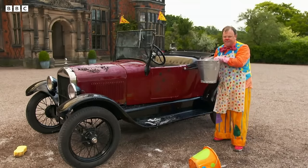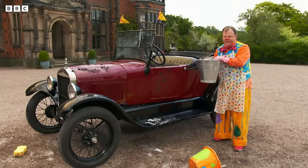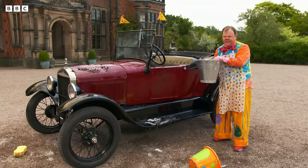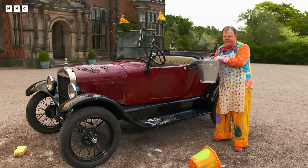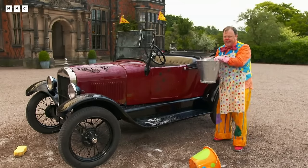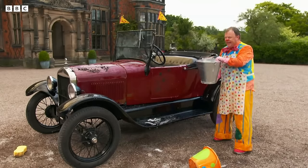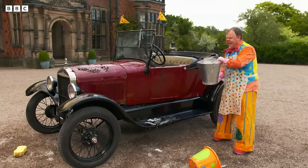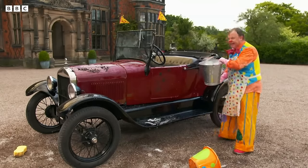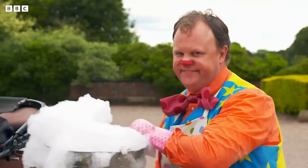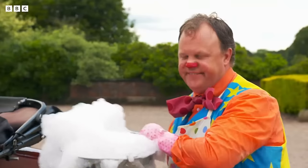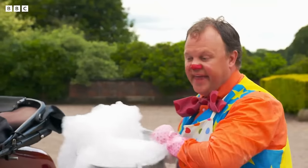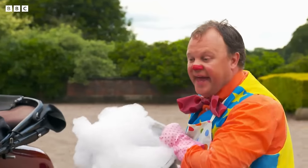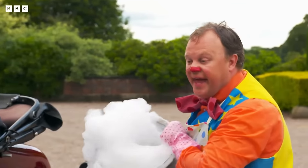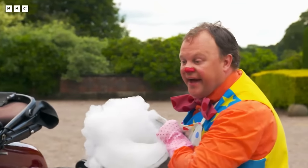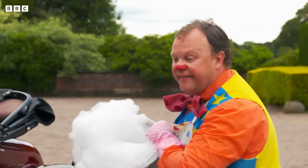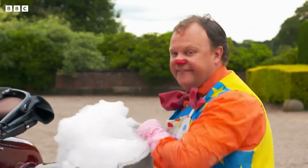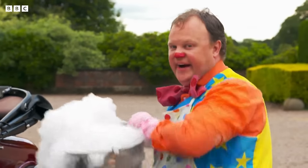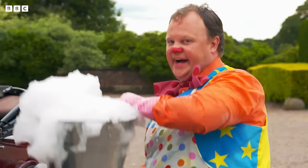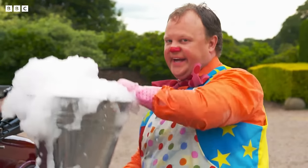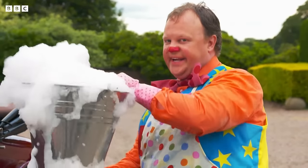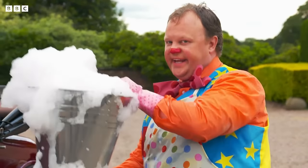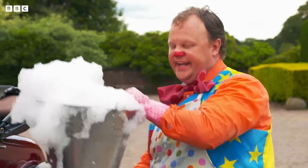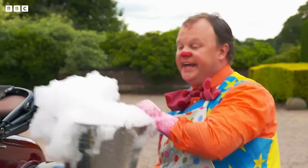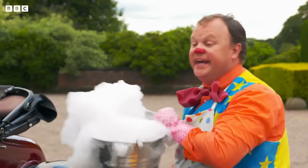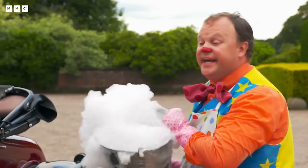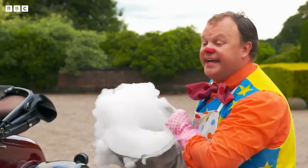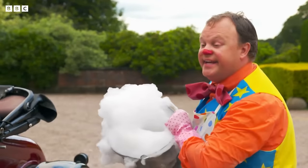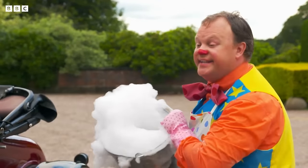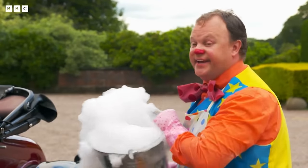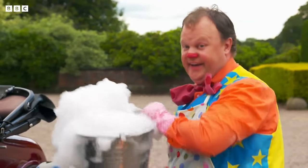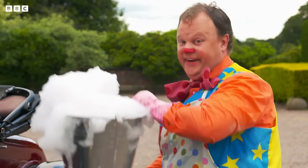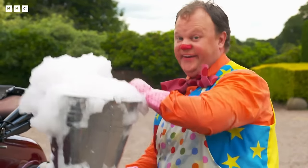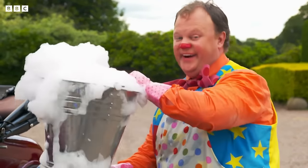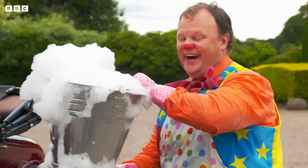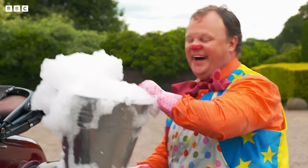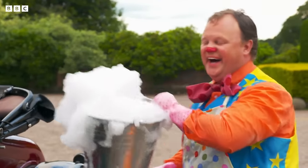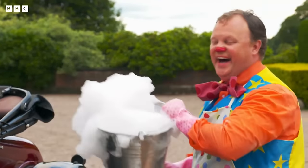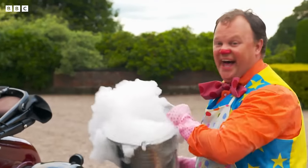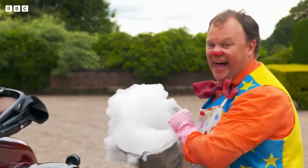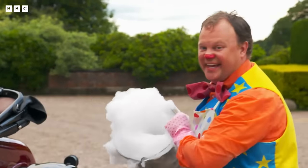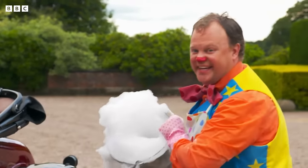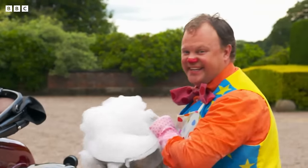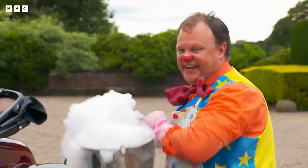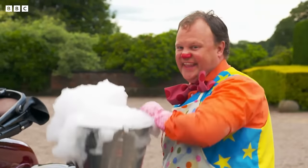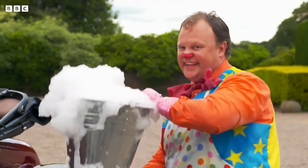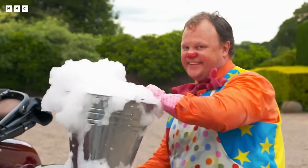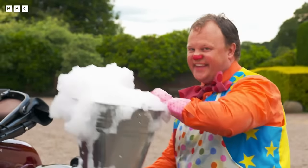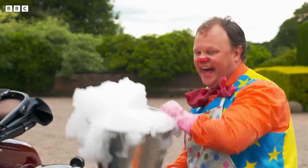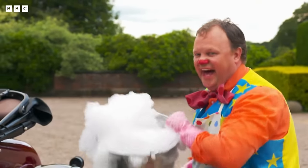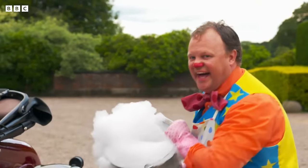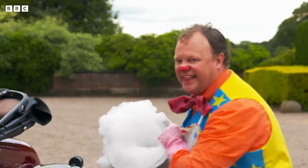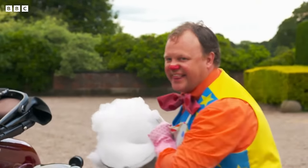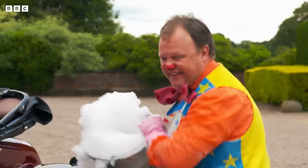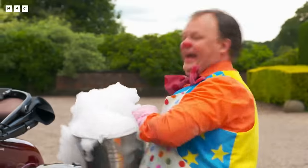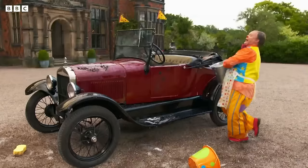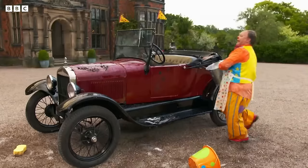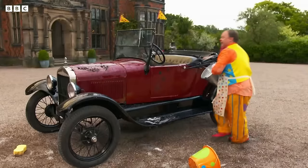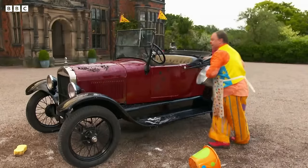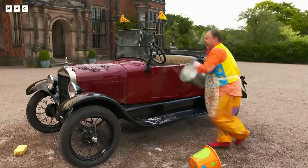After three. One. Two. I can do this. Three.